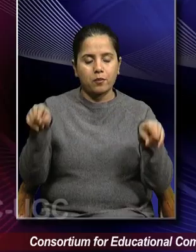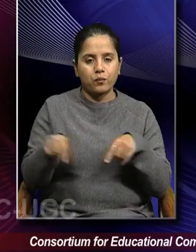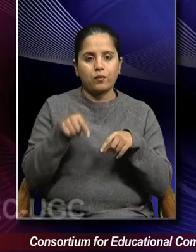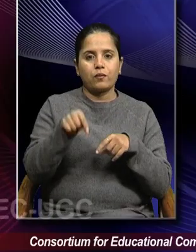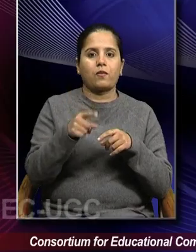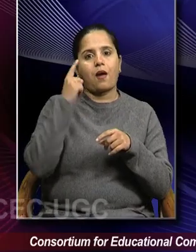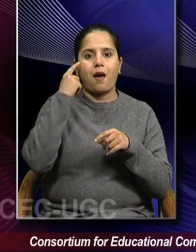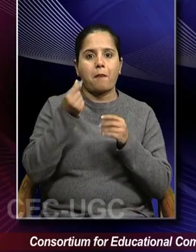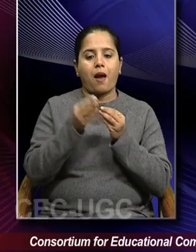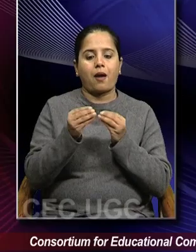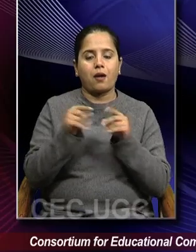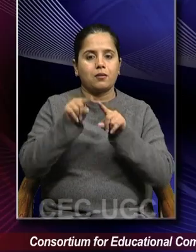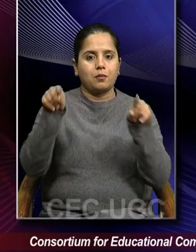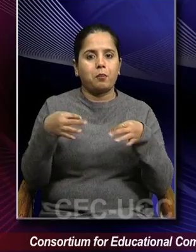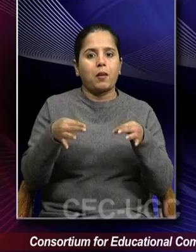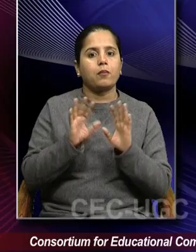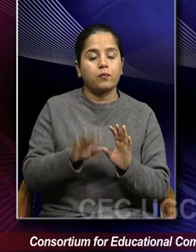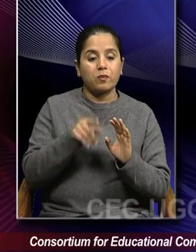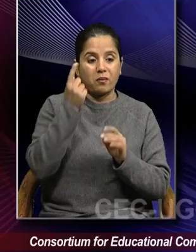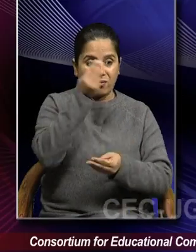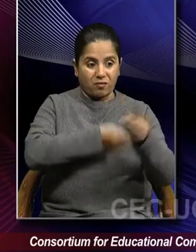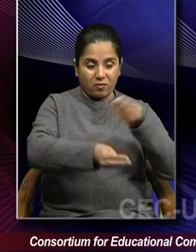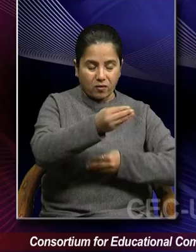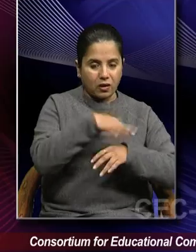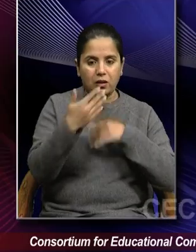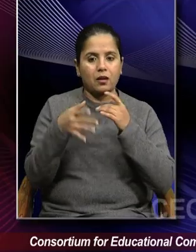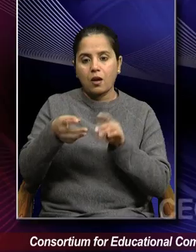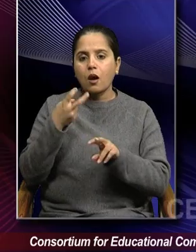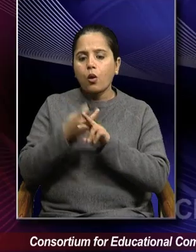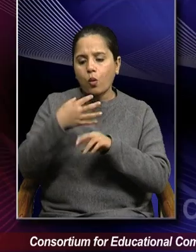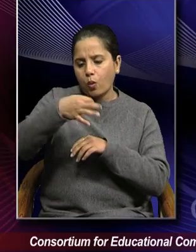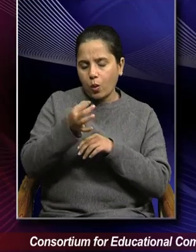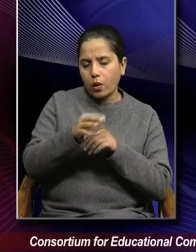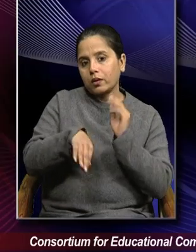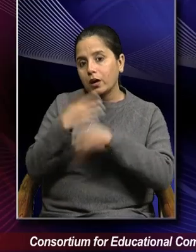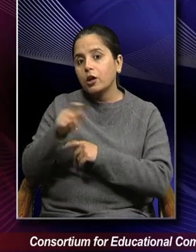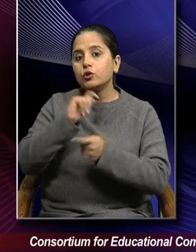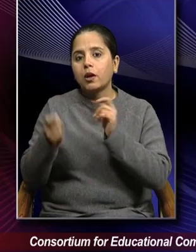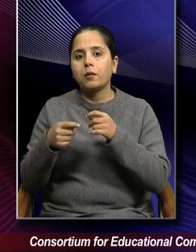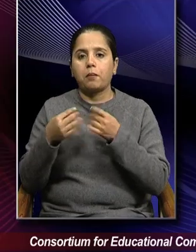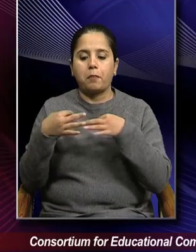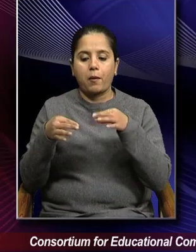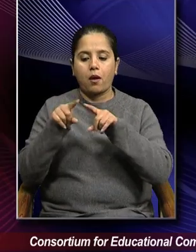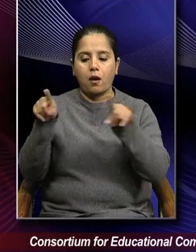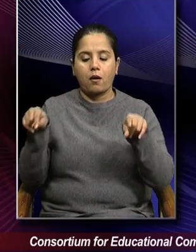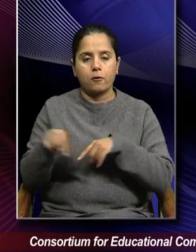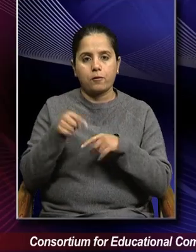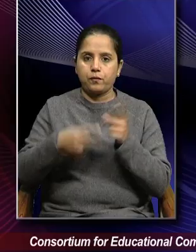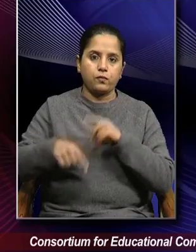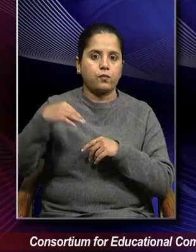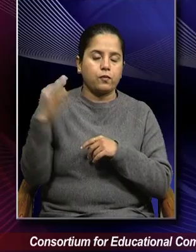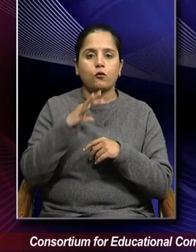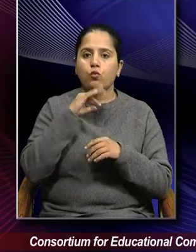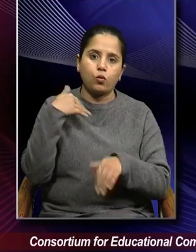evolution of money, where barter system to metallic money and then paper currency became the new reality. When paper currency